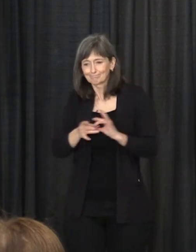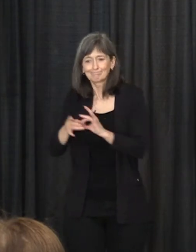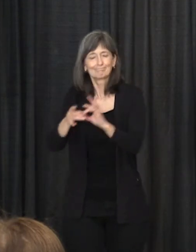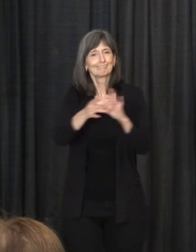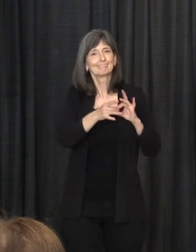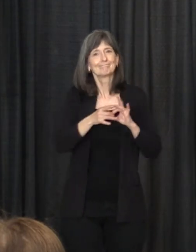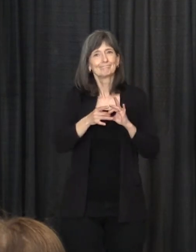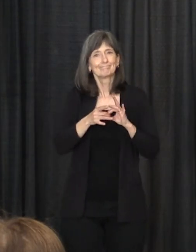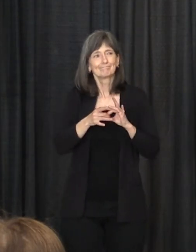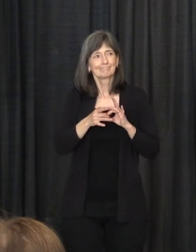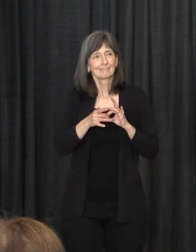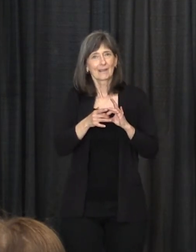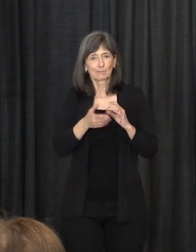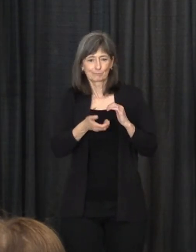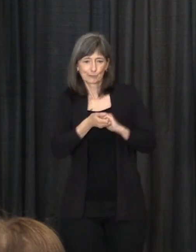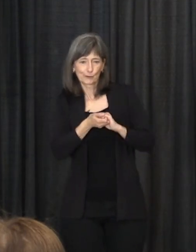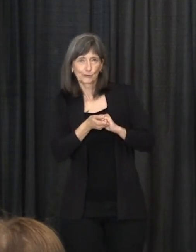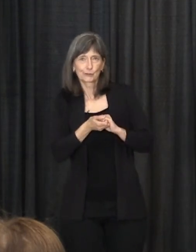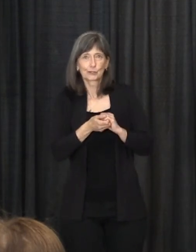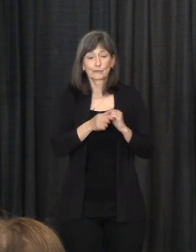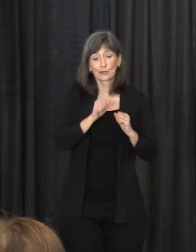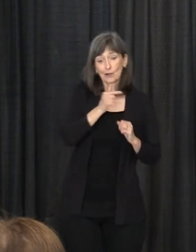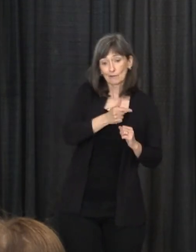us and the government and our partners.